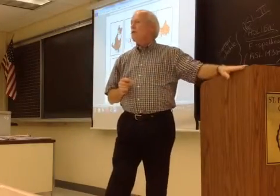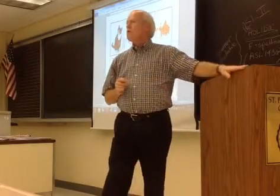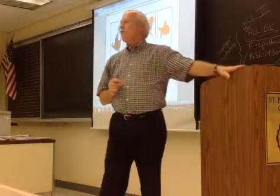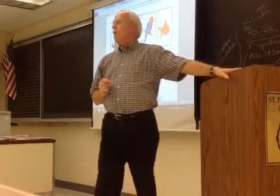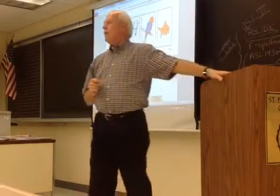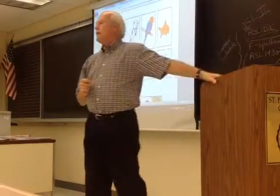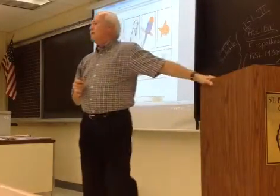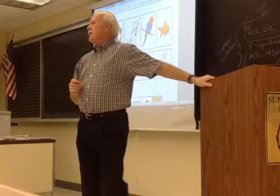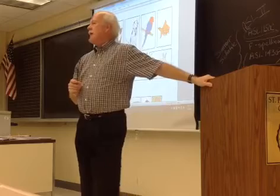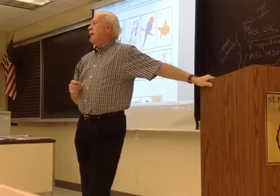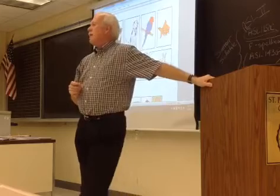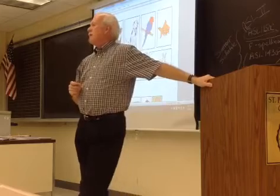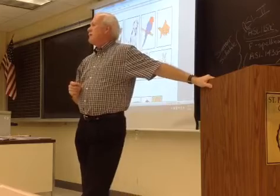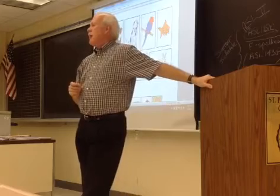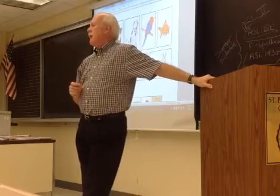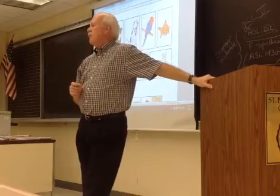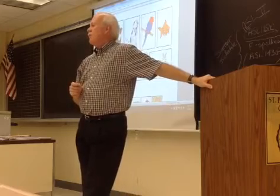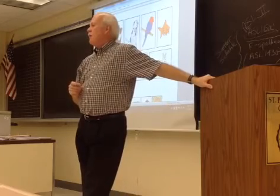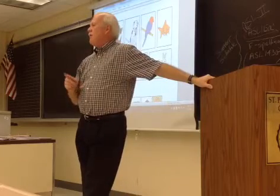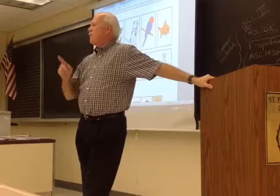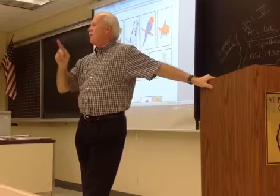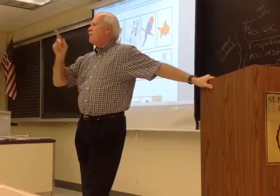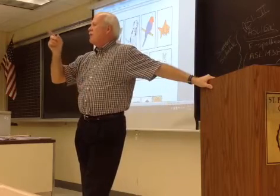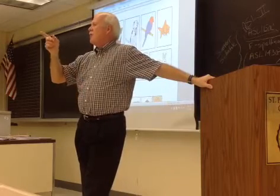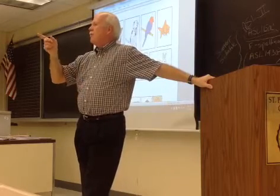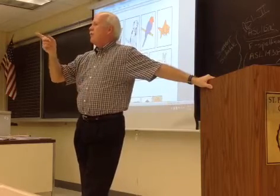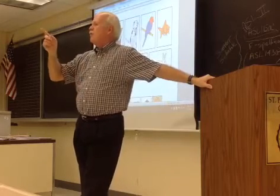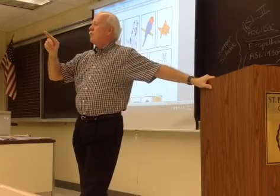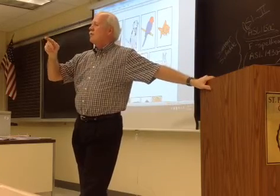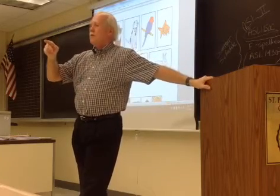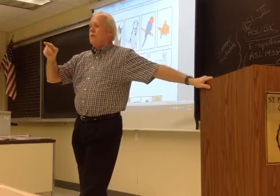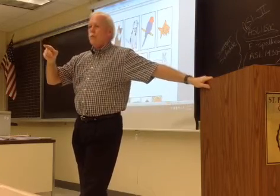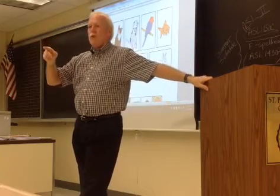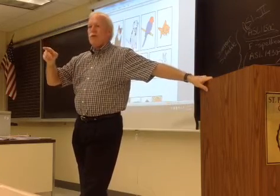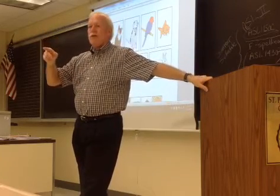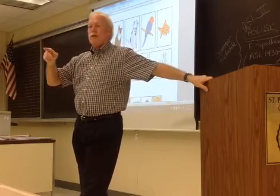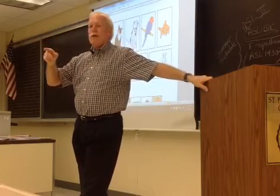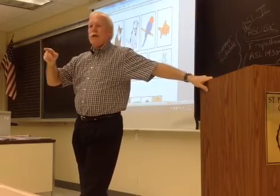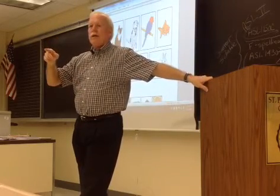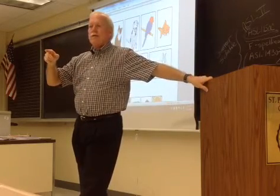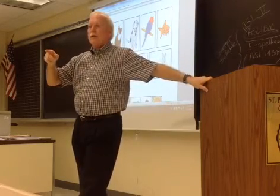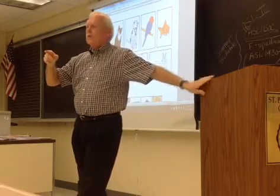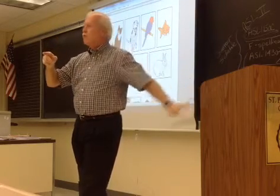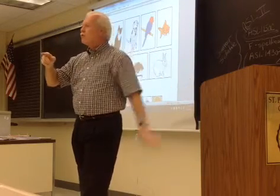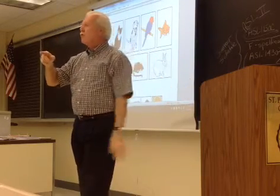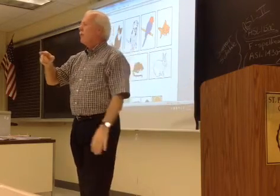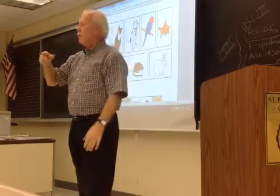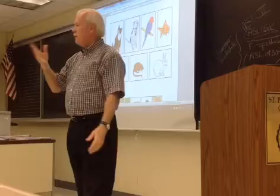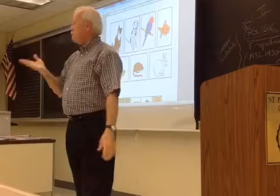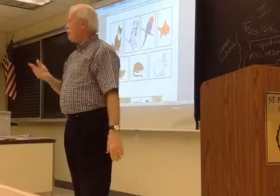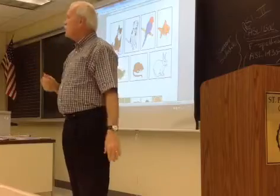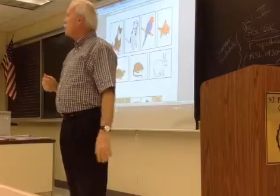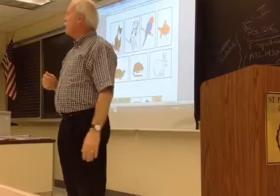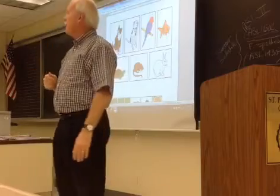So what would I say the sign would be for the gentleman who works on the boat all day? He's a fisherman.